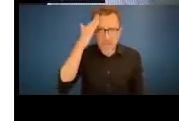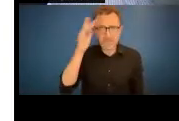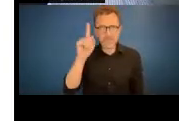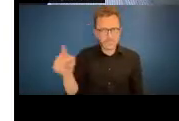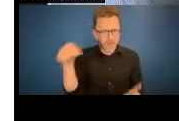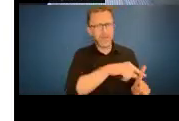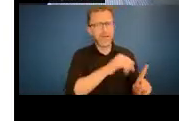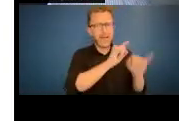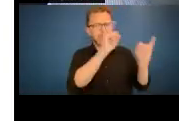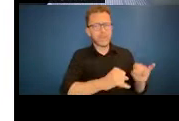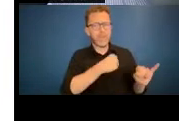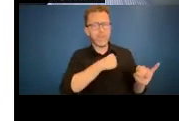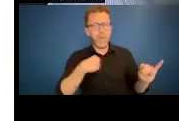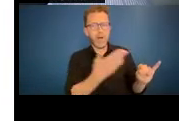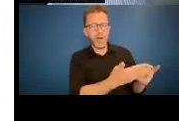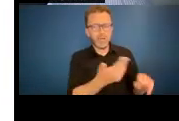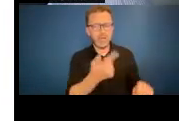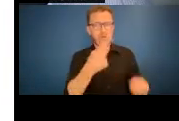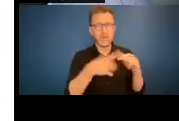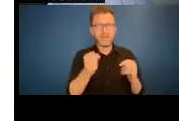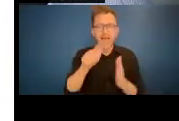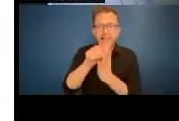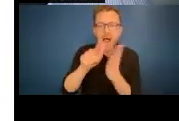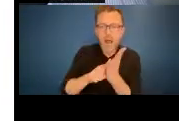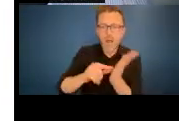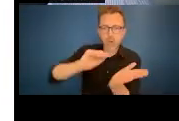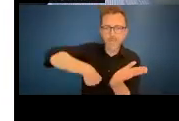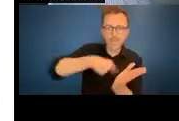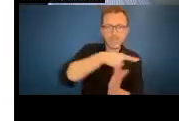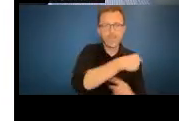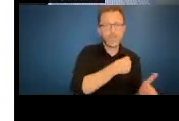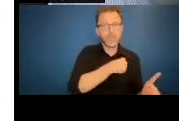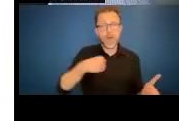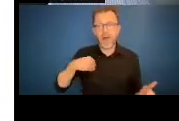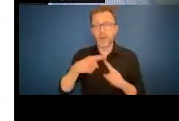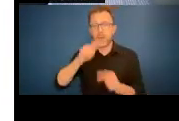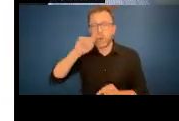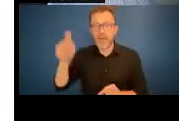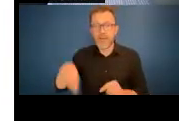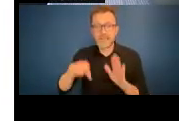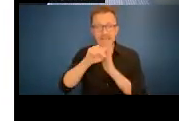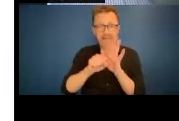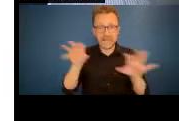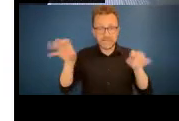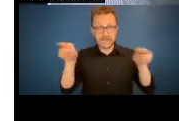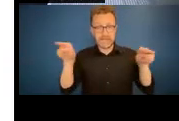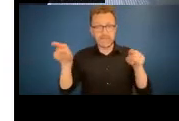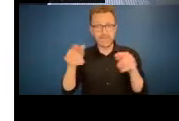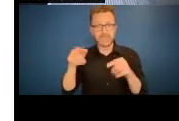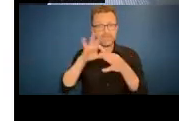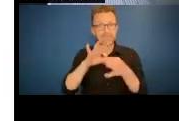disease called EB, it's a severe skin disease. And people are